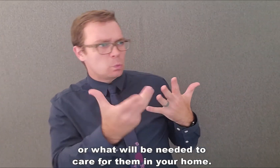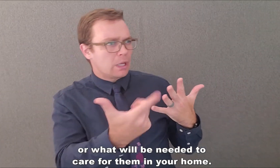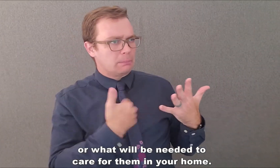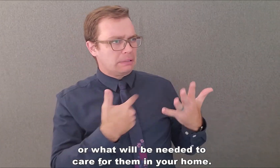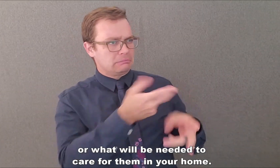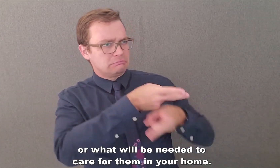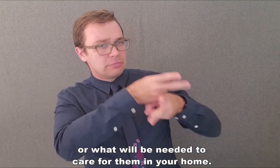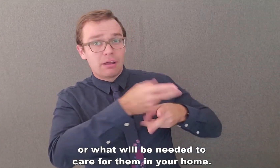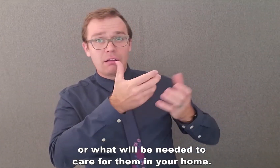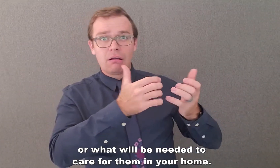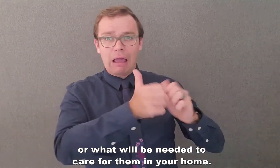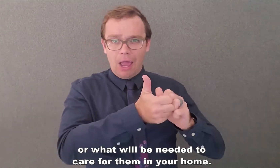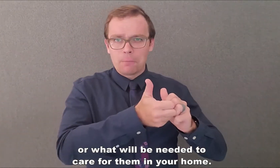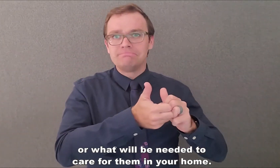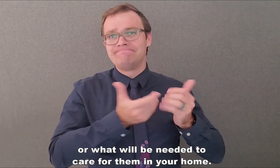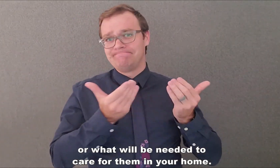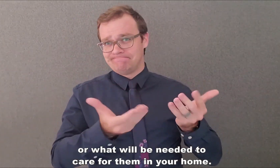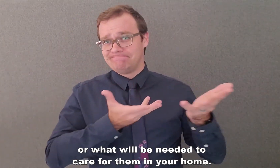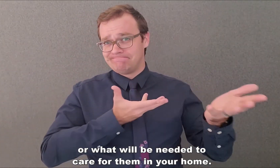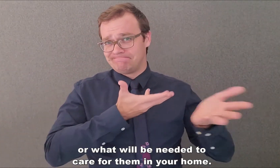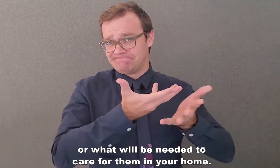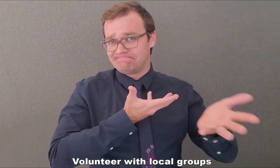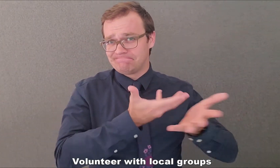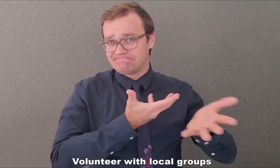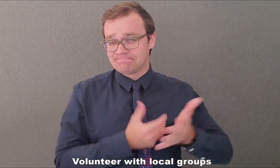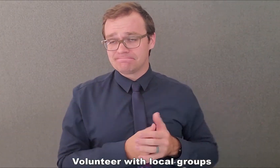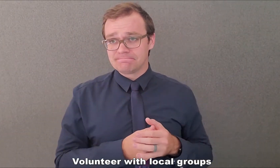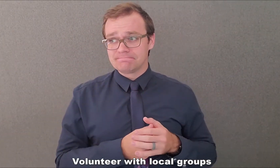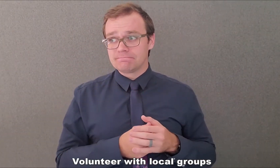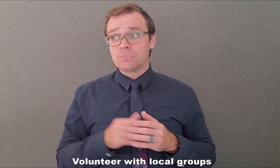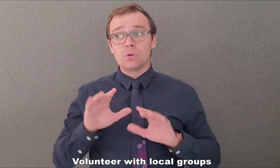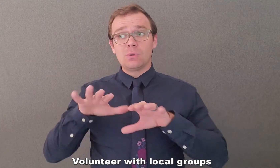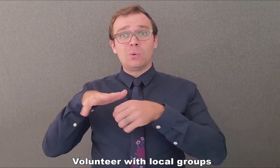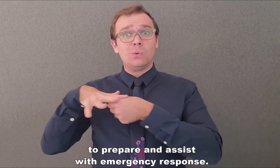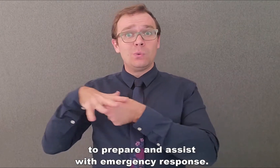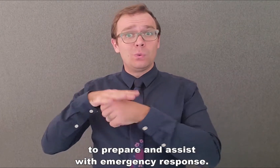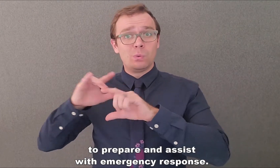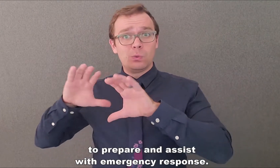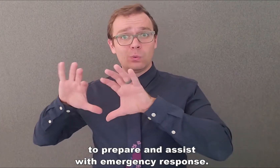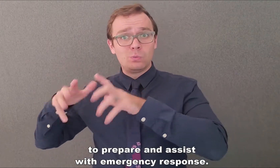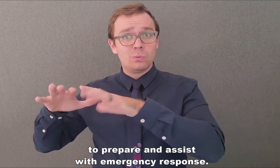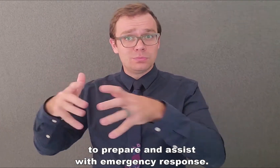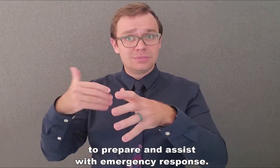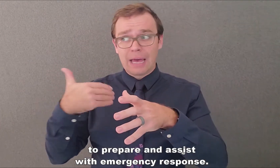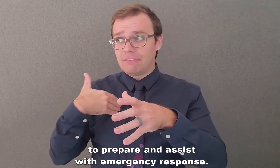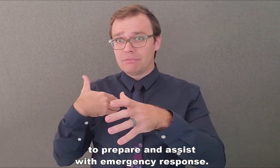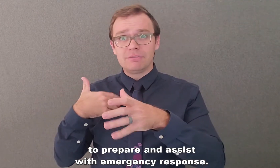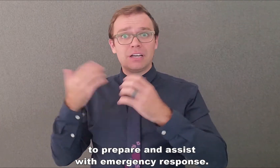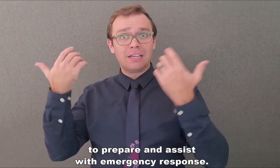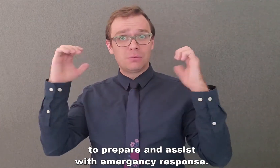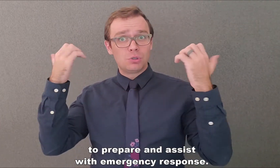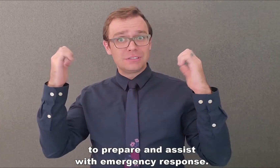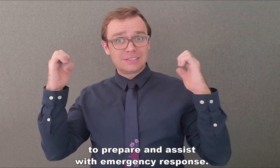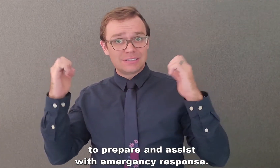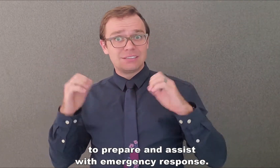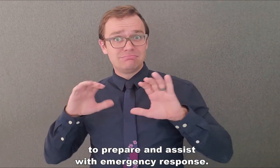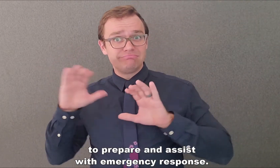care for them in your home. Volunteer with local groups to prepare and assist with emergency response.